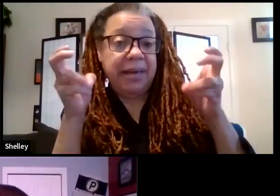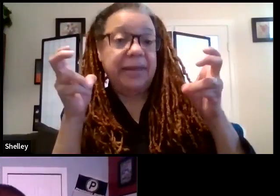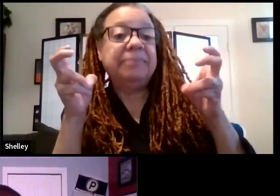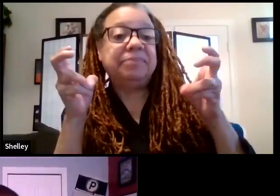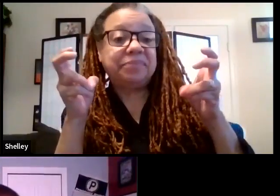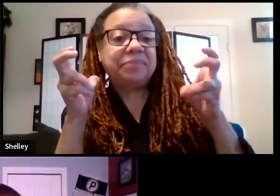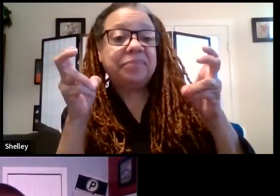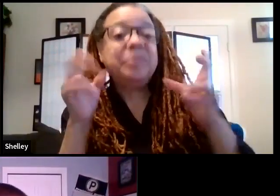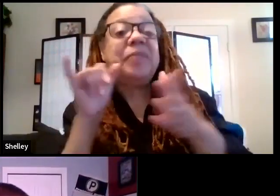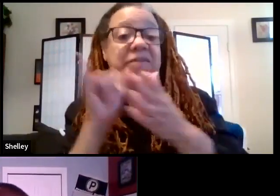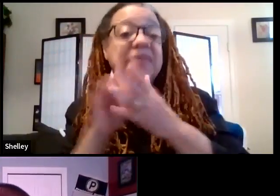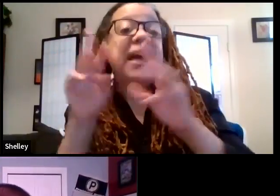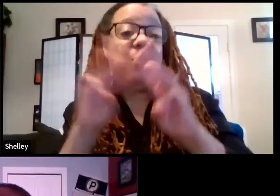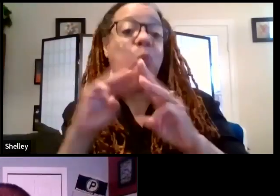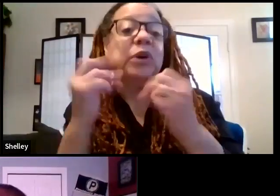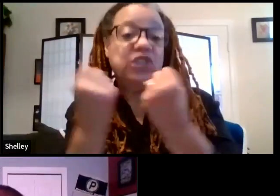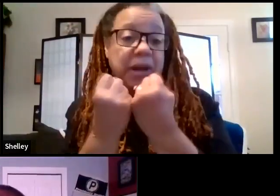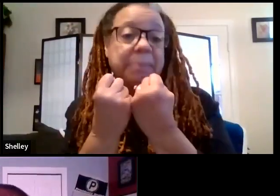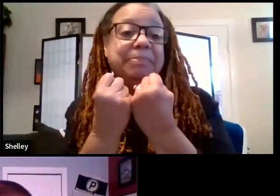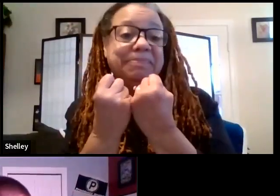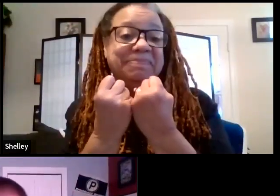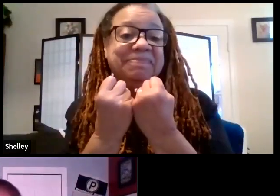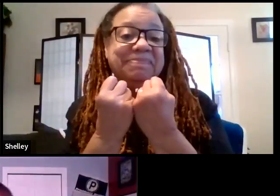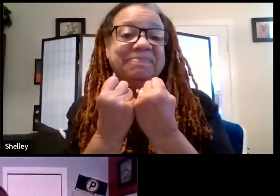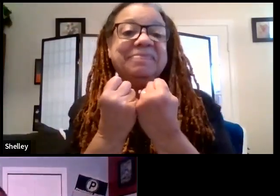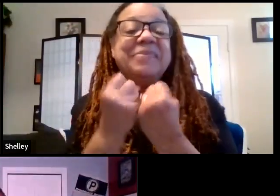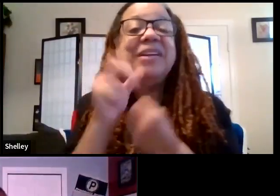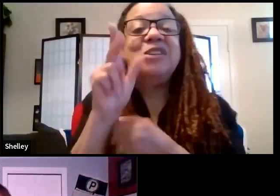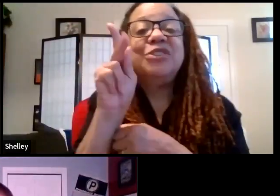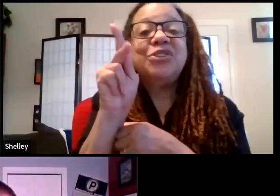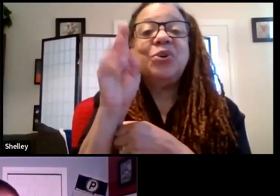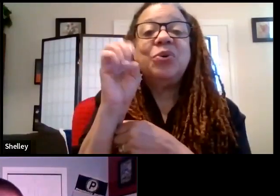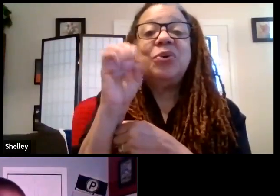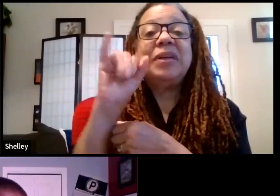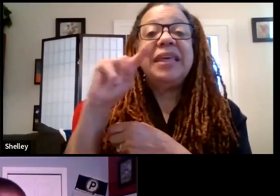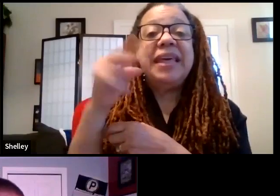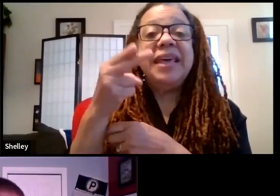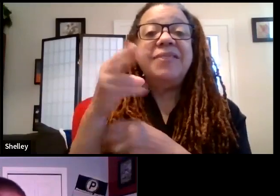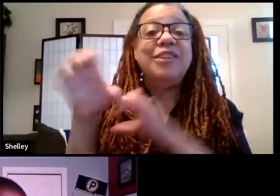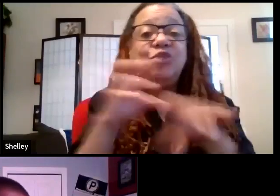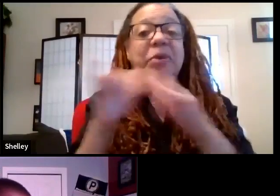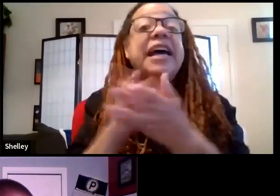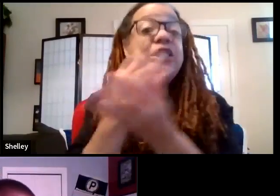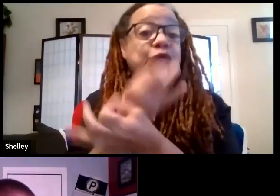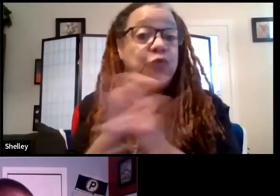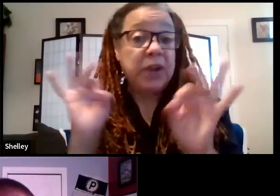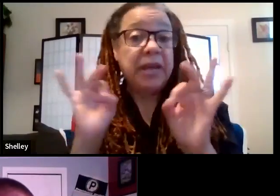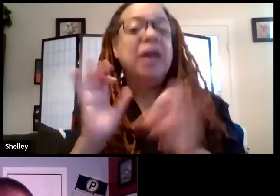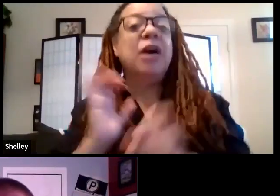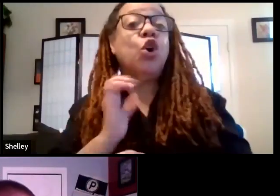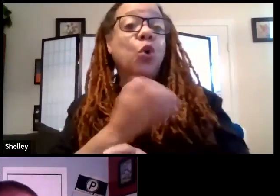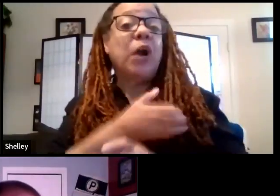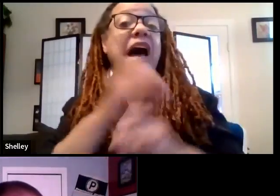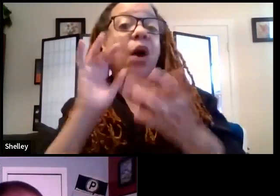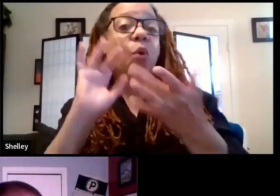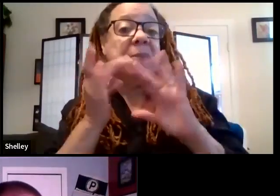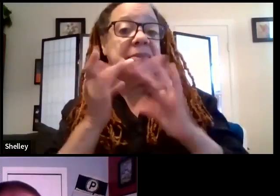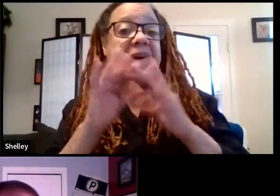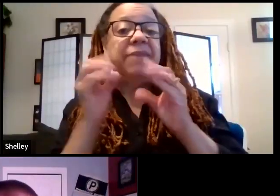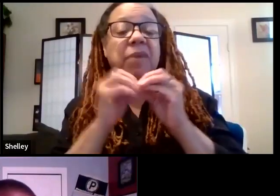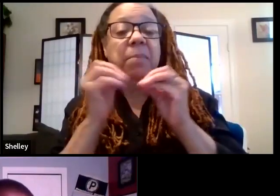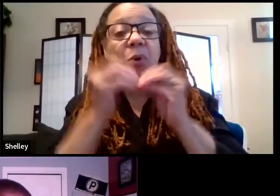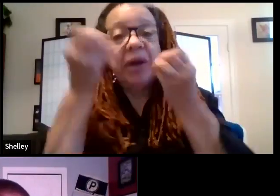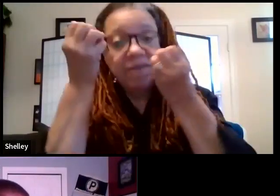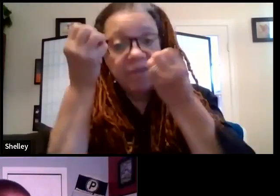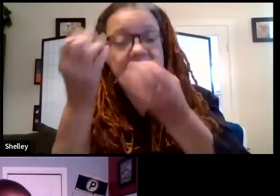We're going to, Sherlock Center is going to be helping us with that. So, and it's free. So you can go to our website for more information.